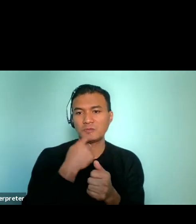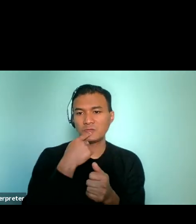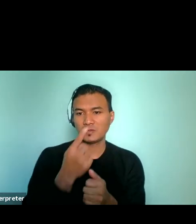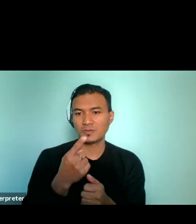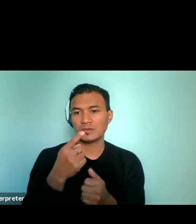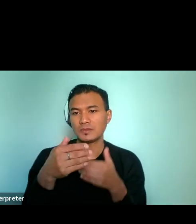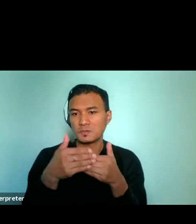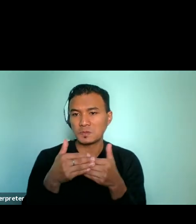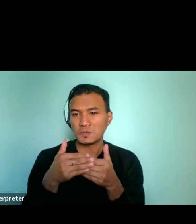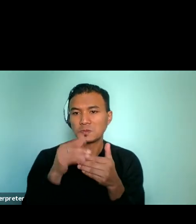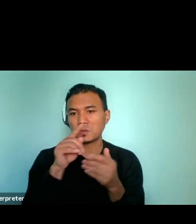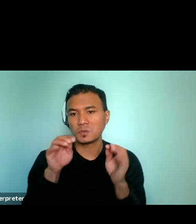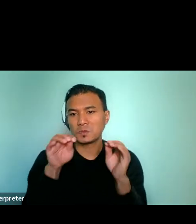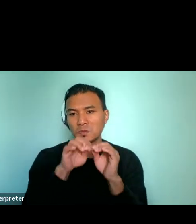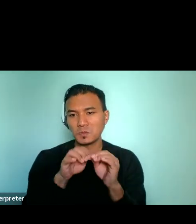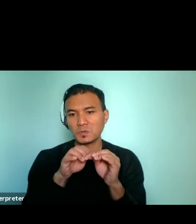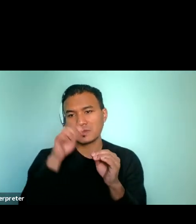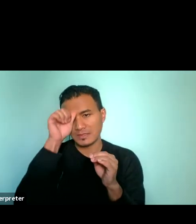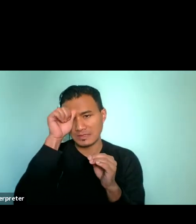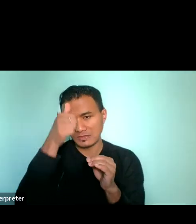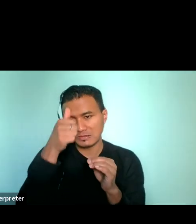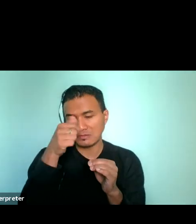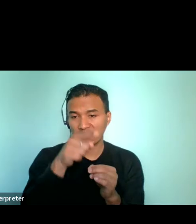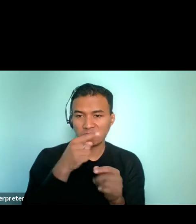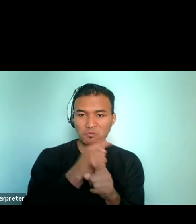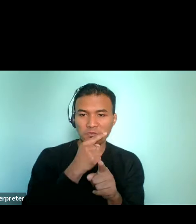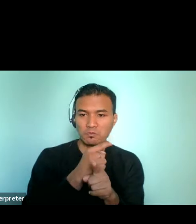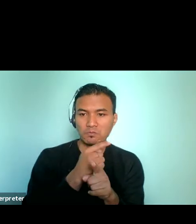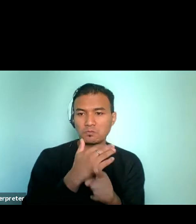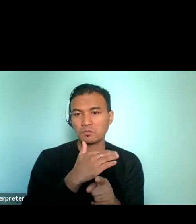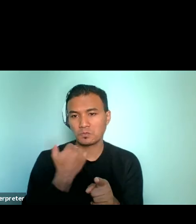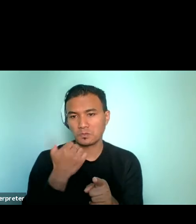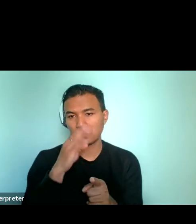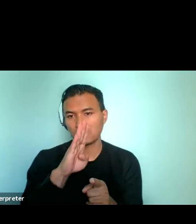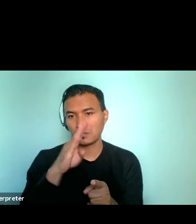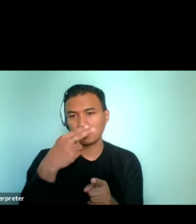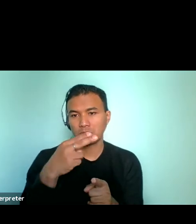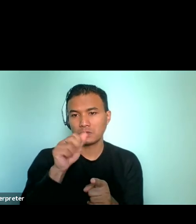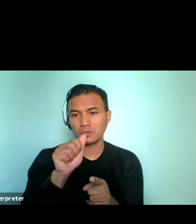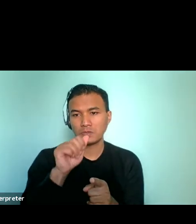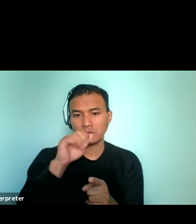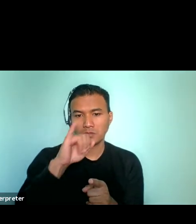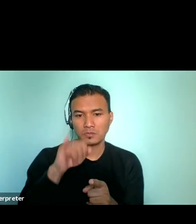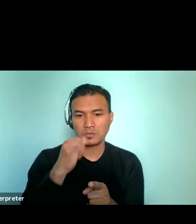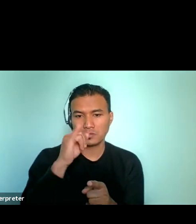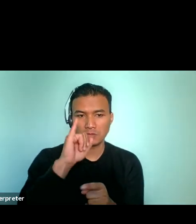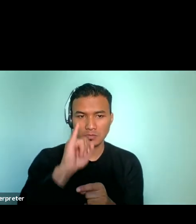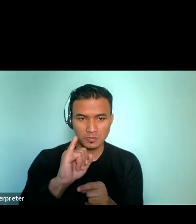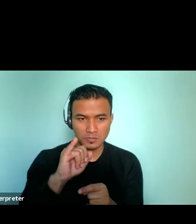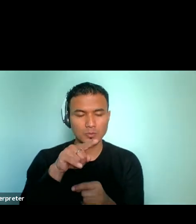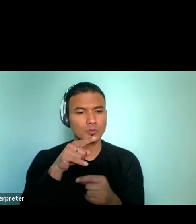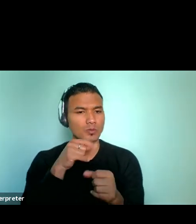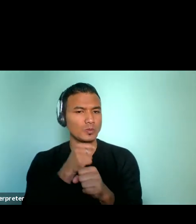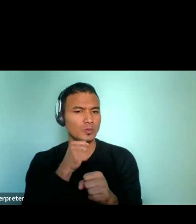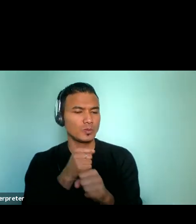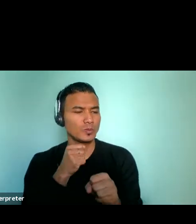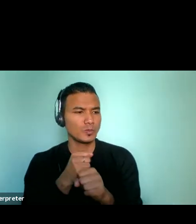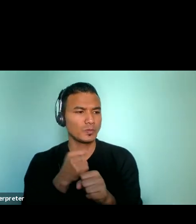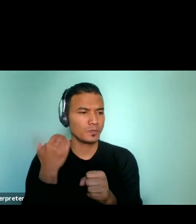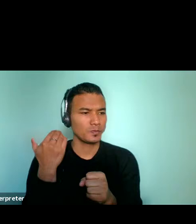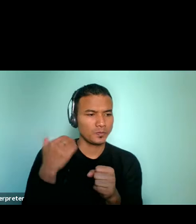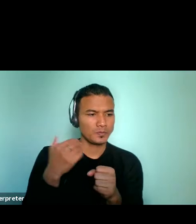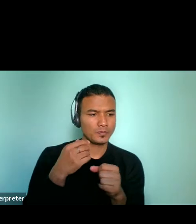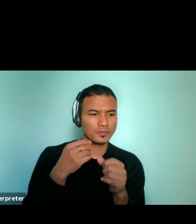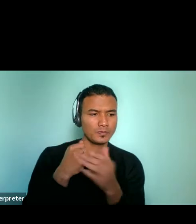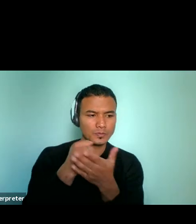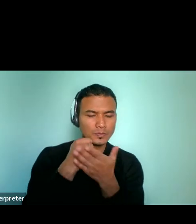to the whole society in India, I'm sure, and especially for youth, as he was working for the last years to support